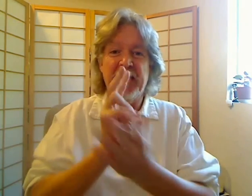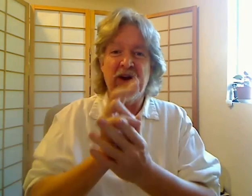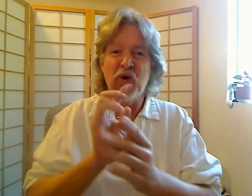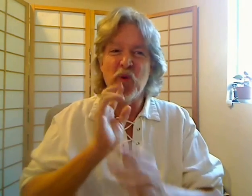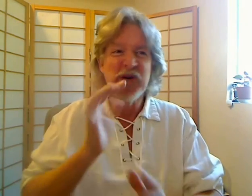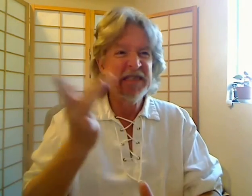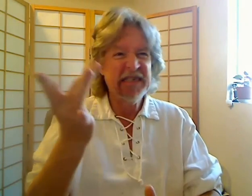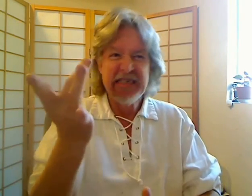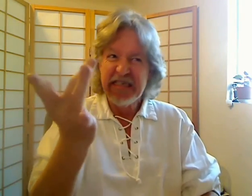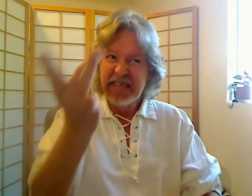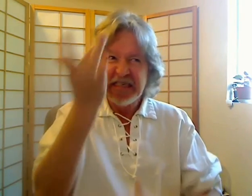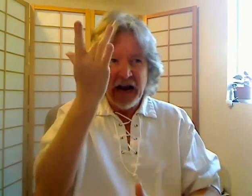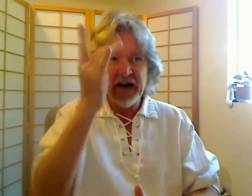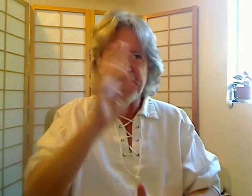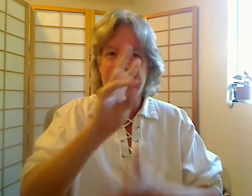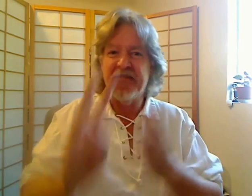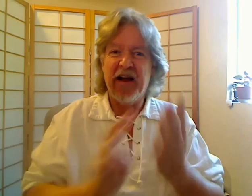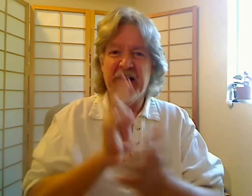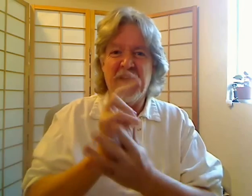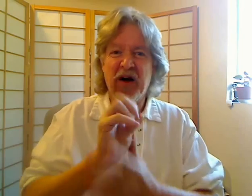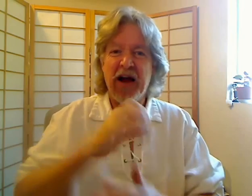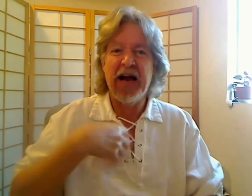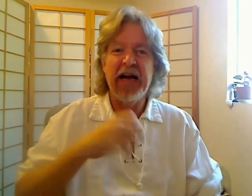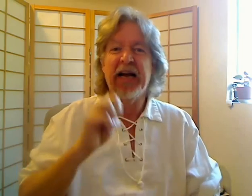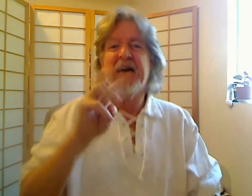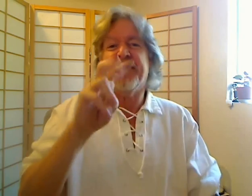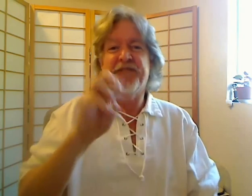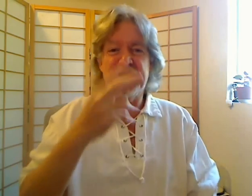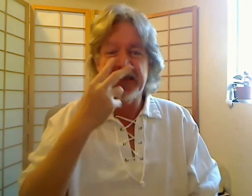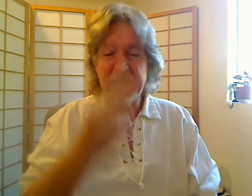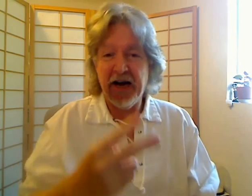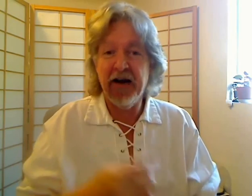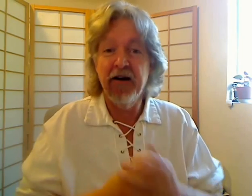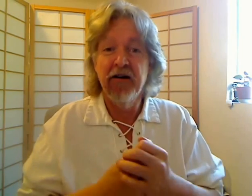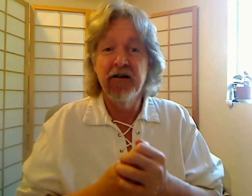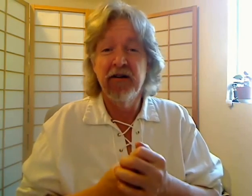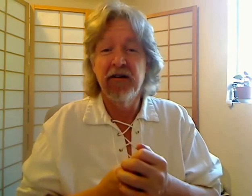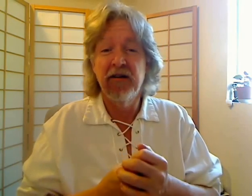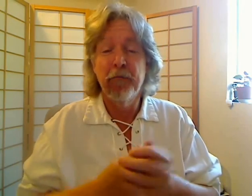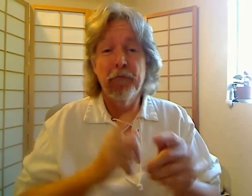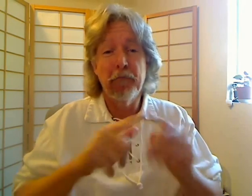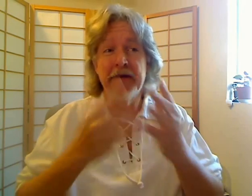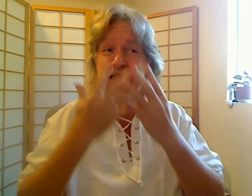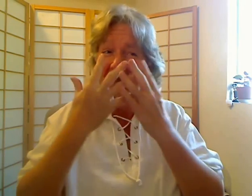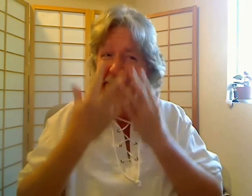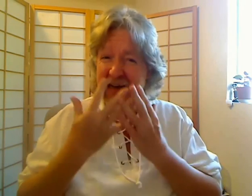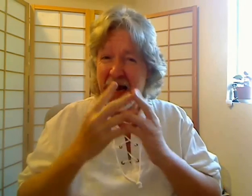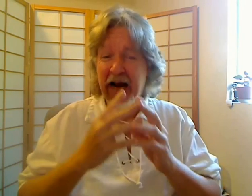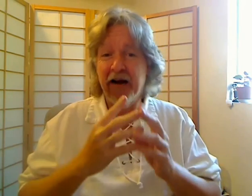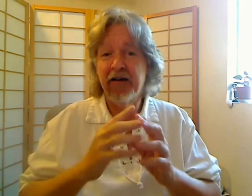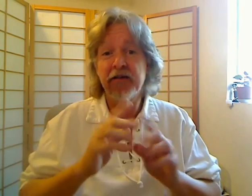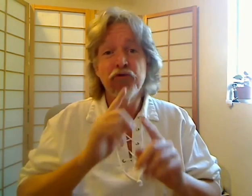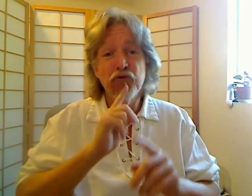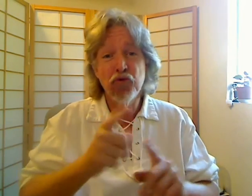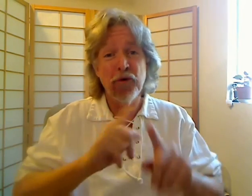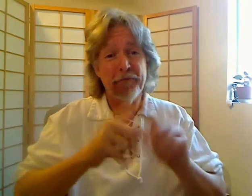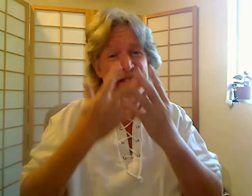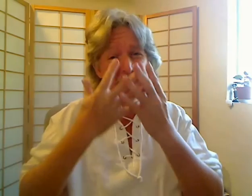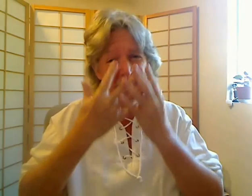Man, the game is mine in due time. It's alright, I'm patient, man. I know how to play my position. I know how to play my part. I know how to play